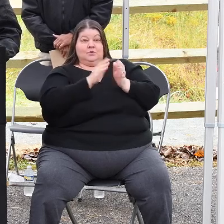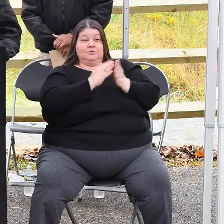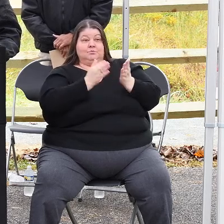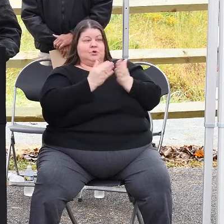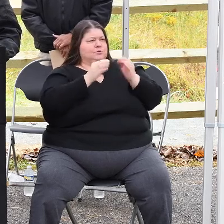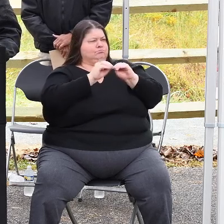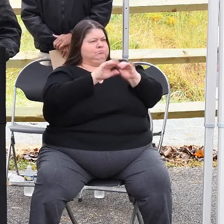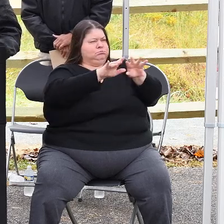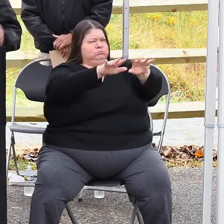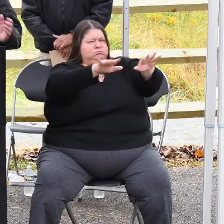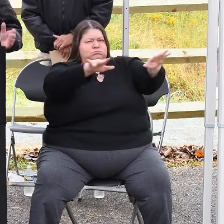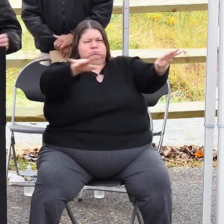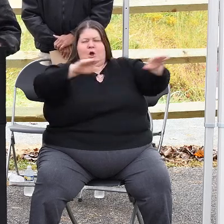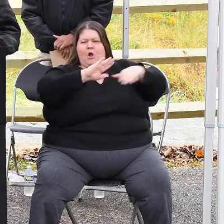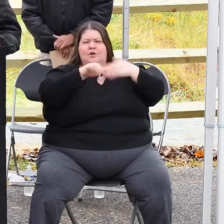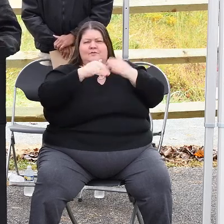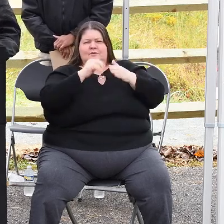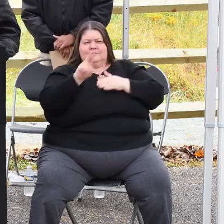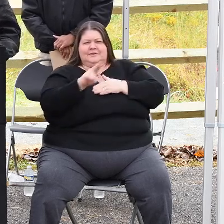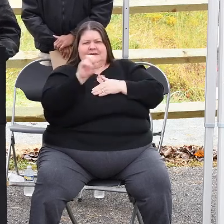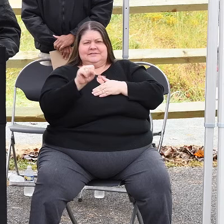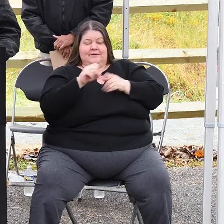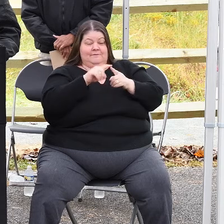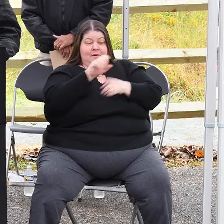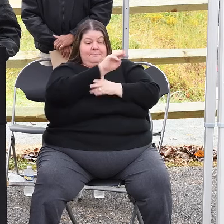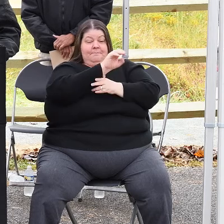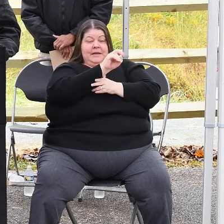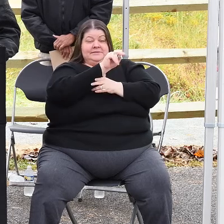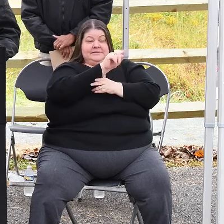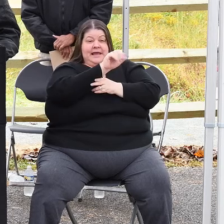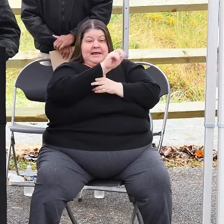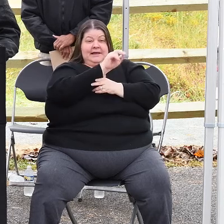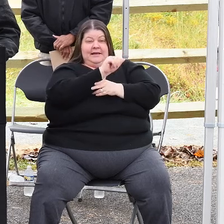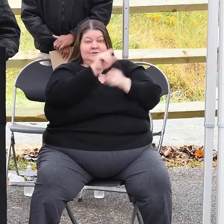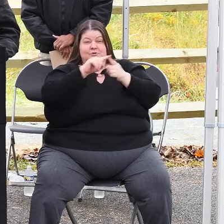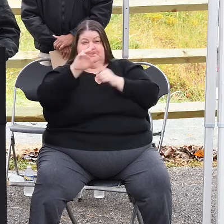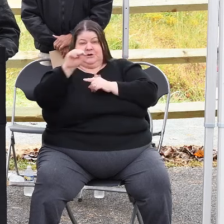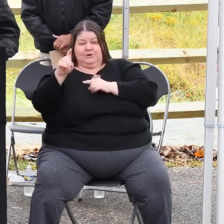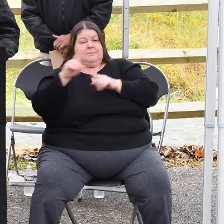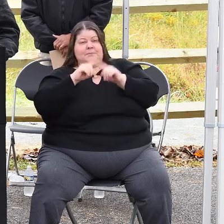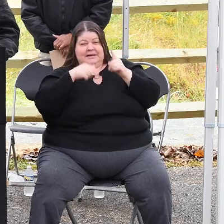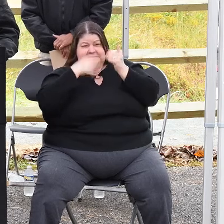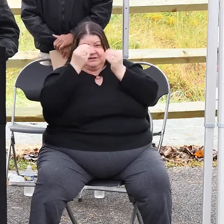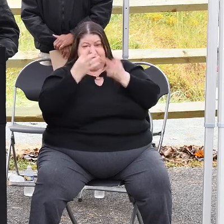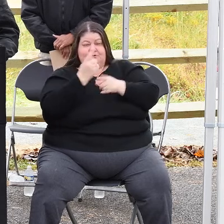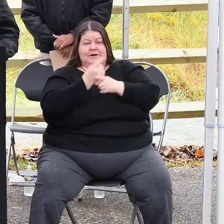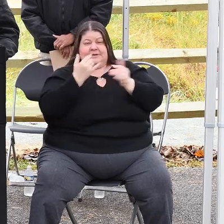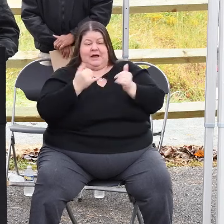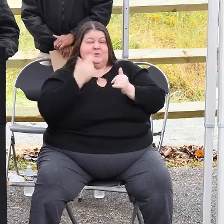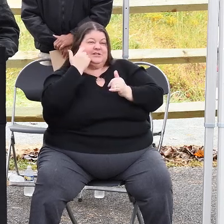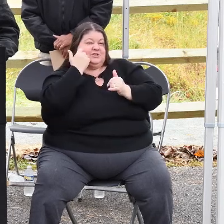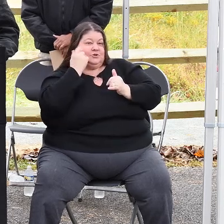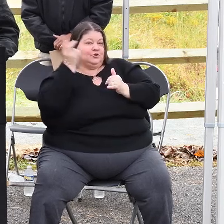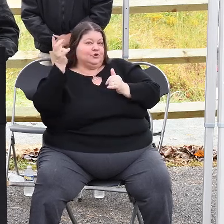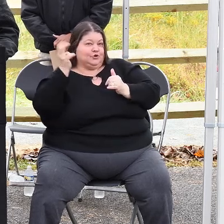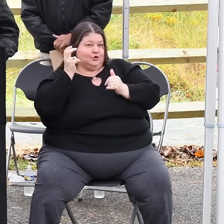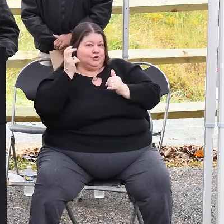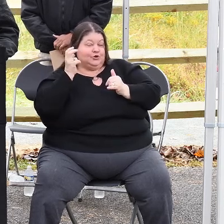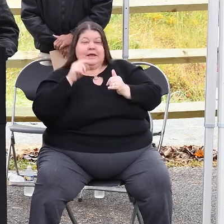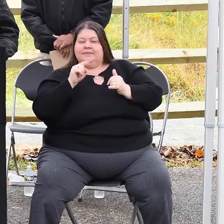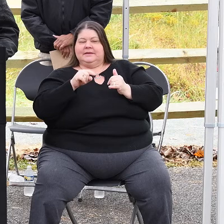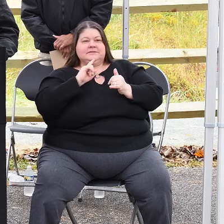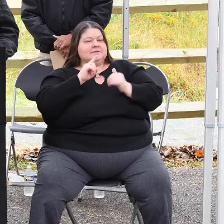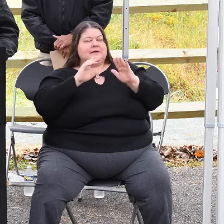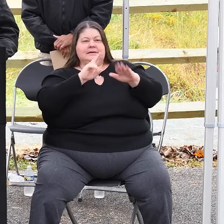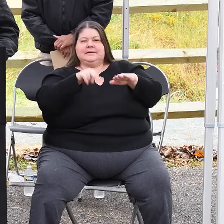have projects now at Penn Trails from Montana to Maryland. But I can tell you right now, as we just heard, this is